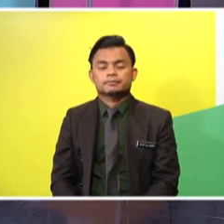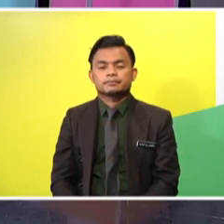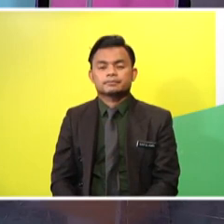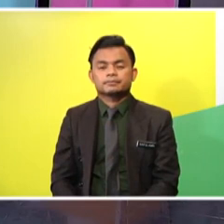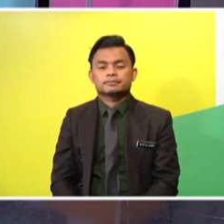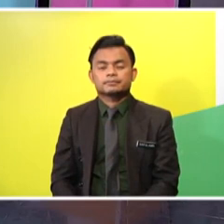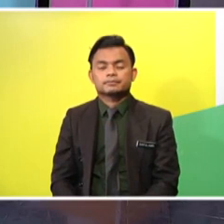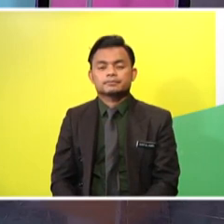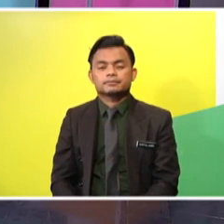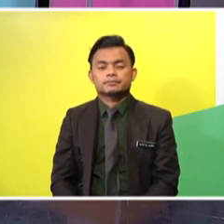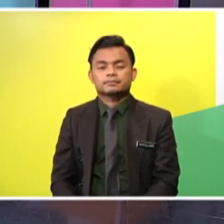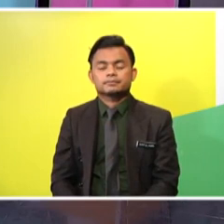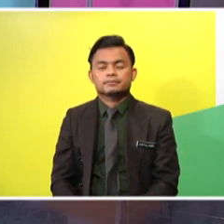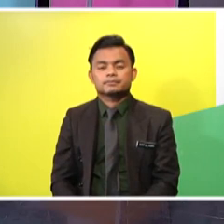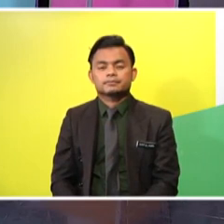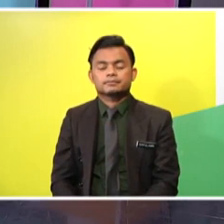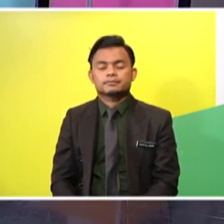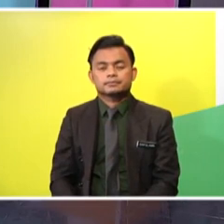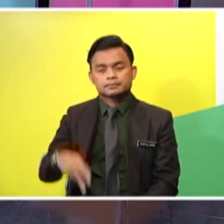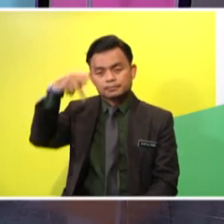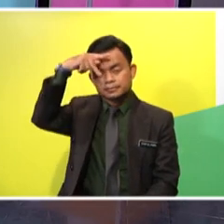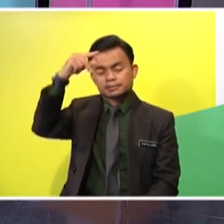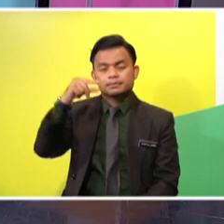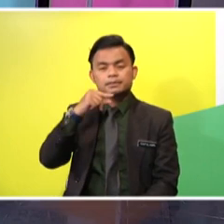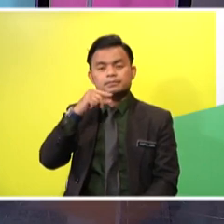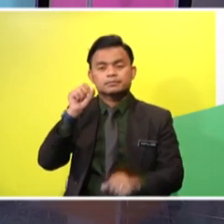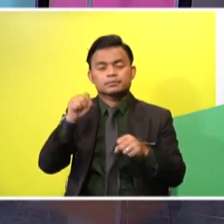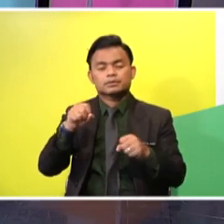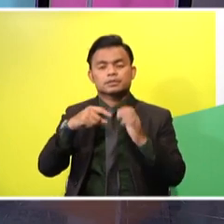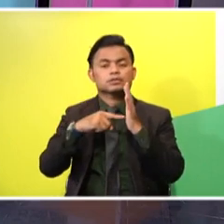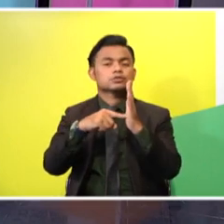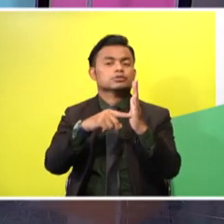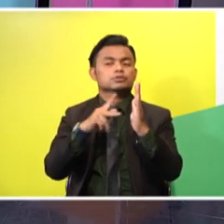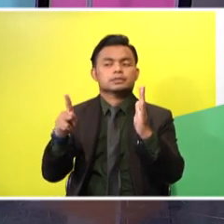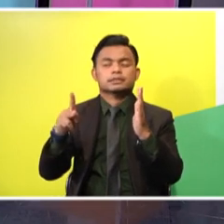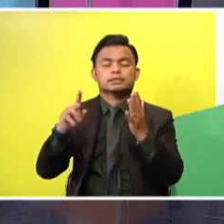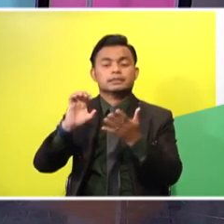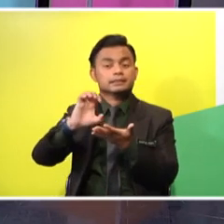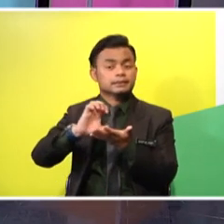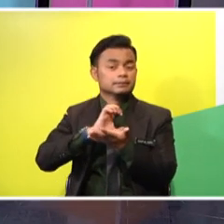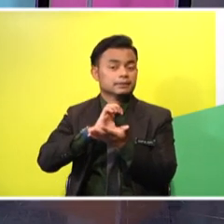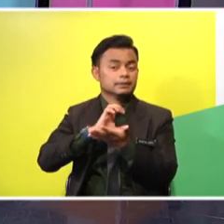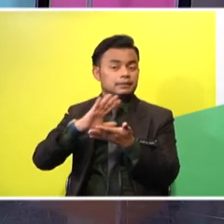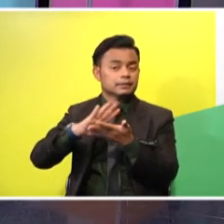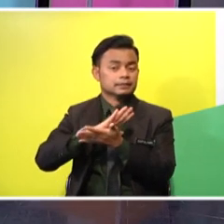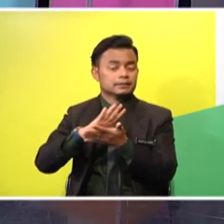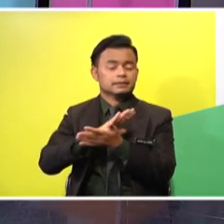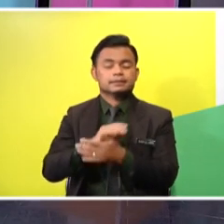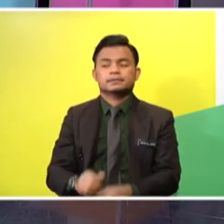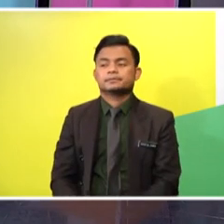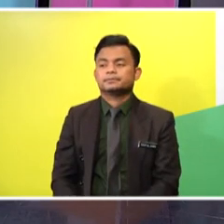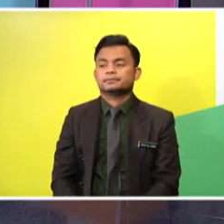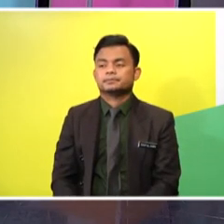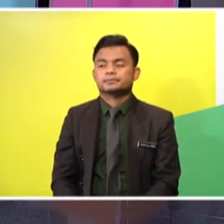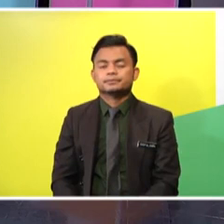Peng Peng, Anis, are you ready? Can you show me? How about... An email. I think Peng Peng is